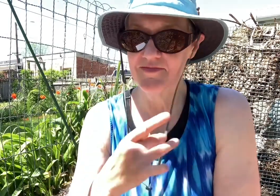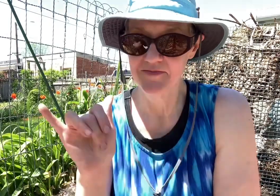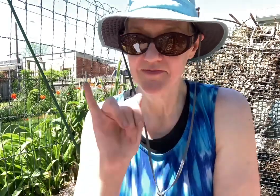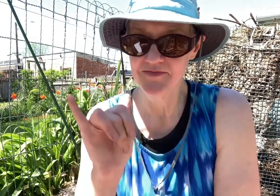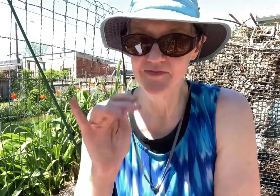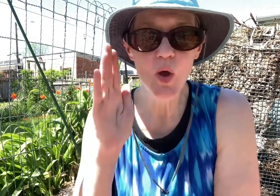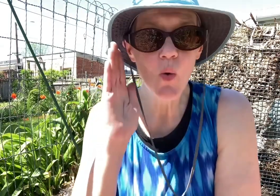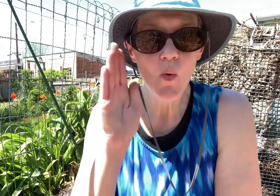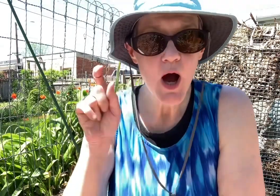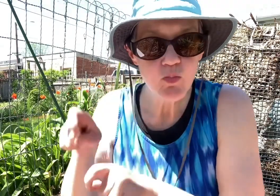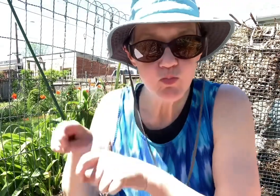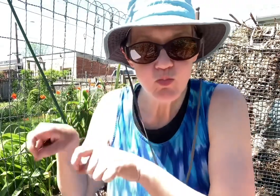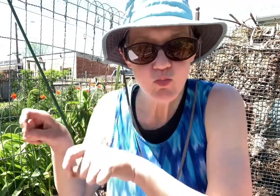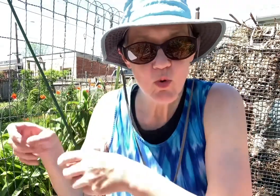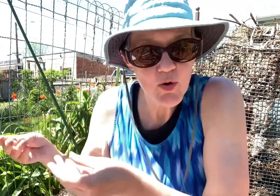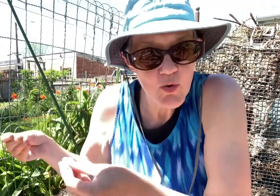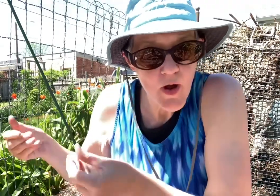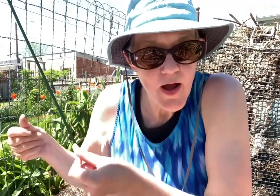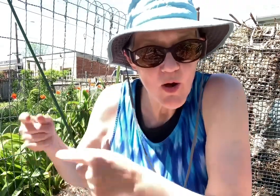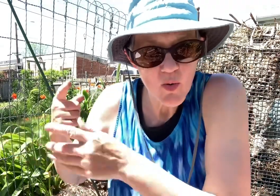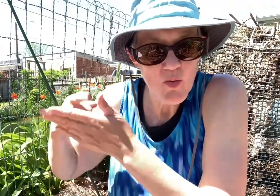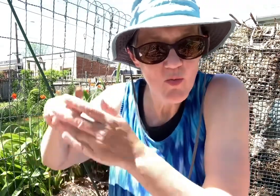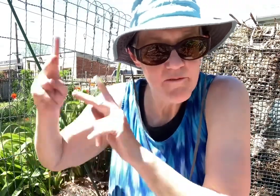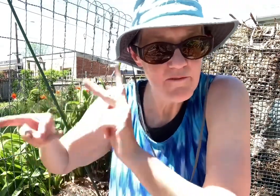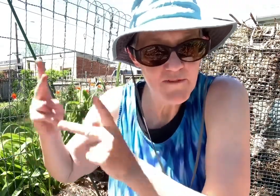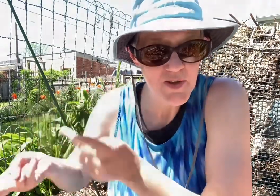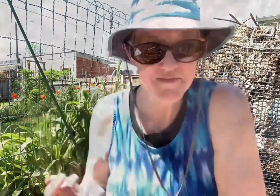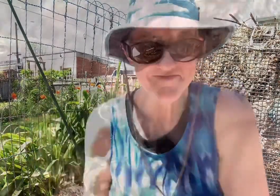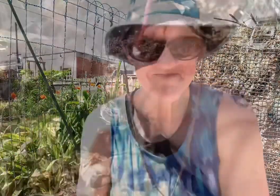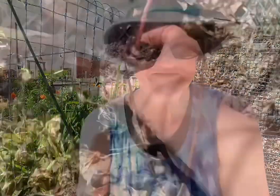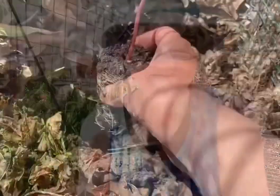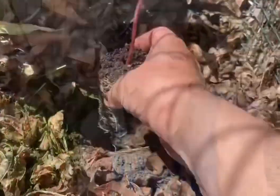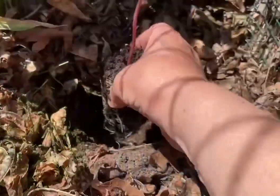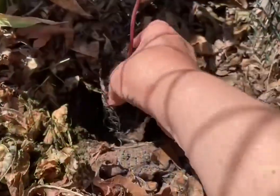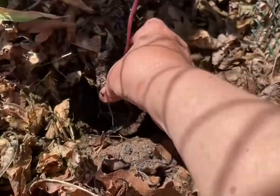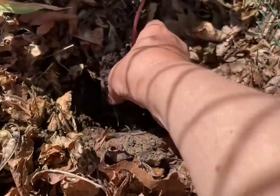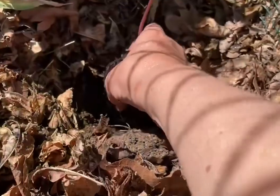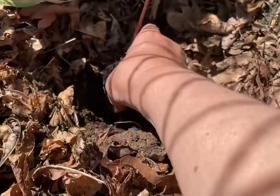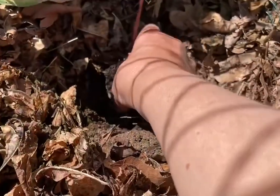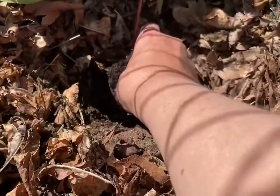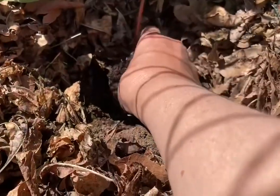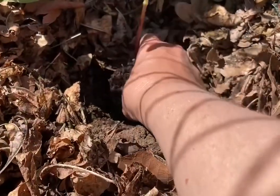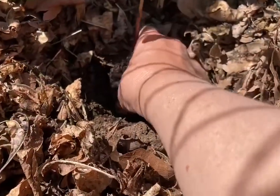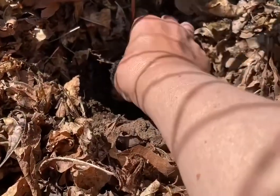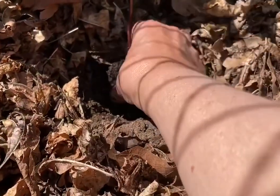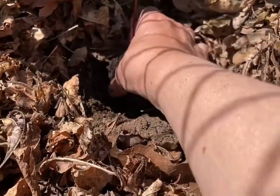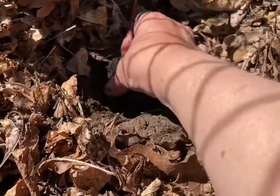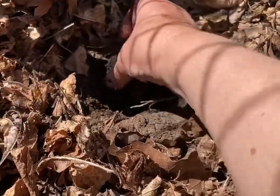Cardinals will also come and eat them. They tend to eat them off the ground, the ones that have fallen.